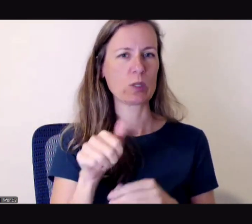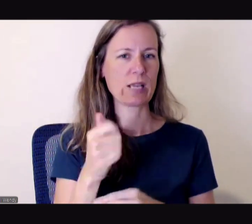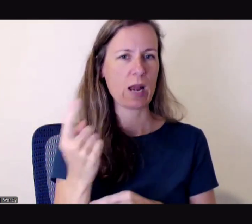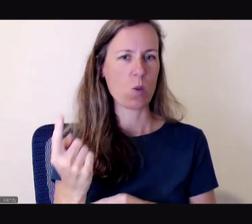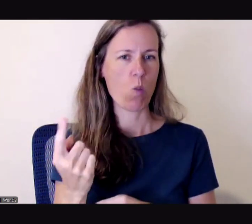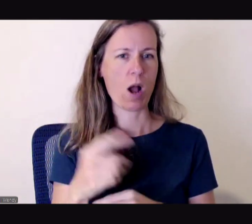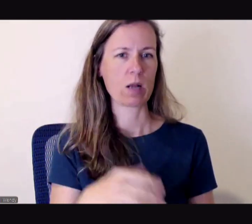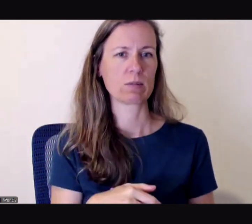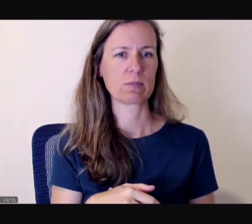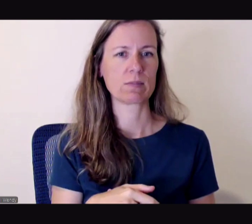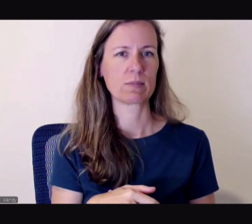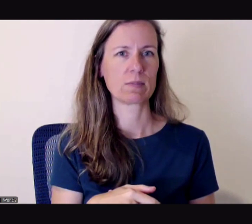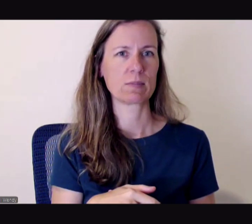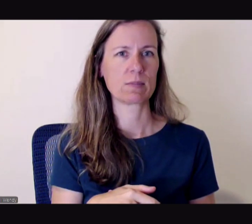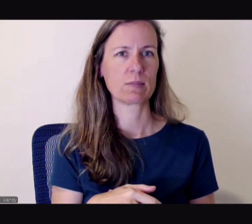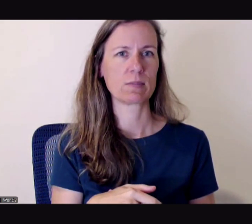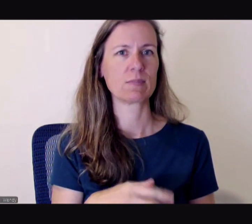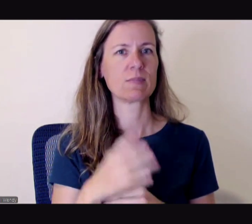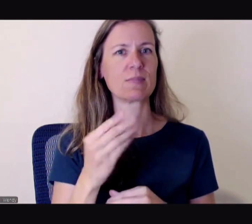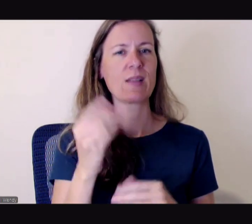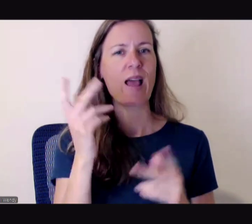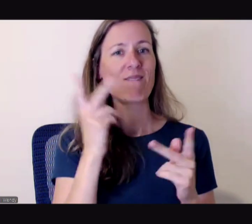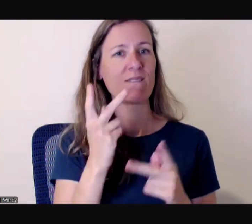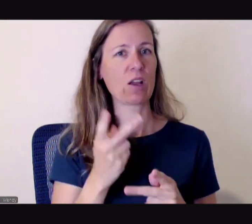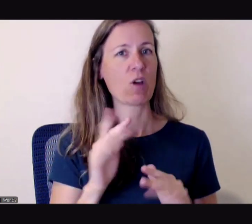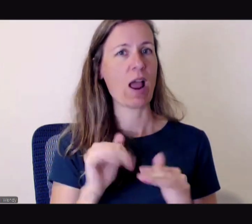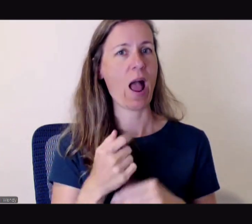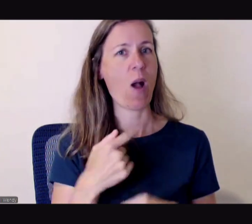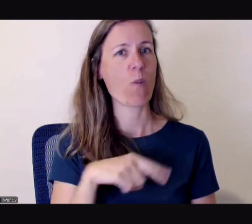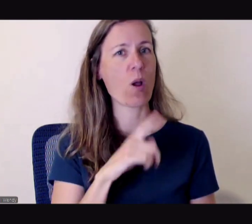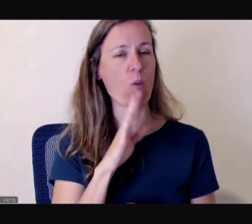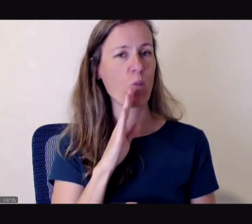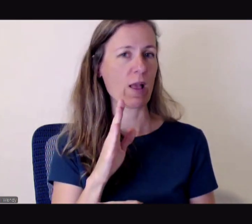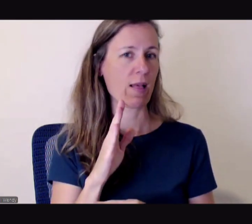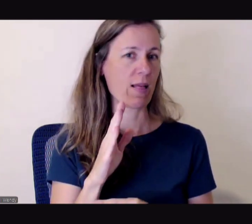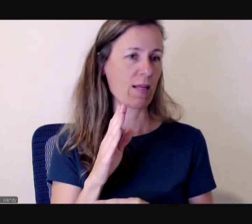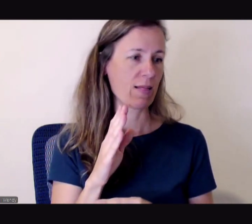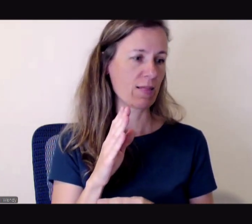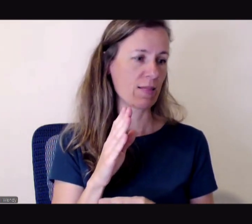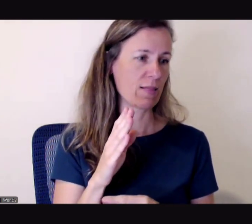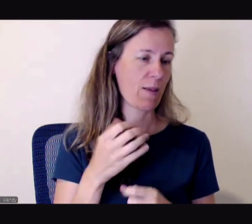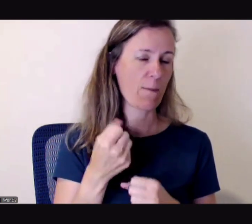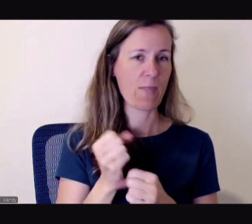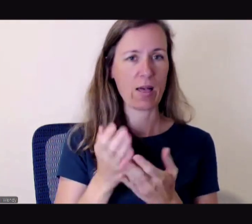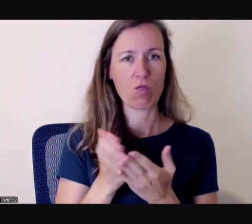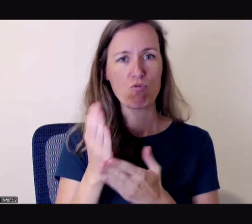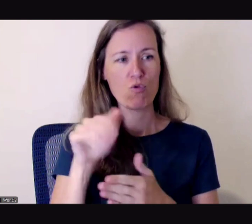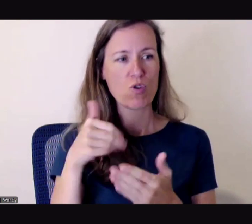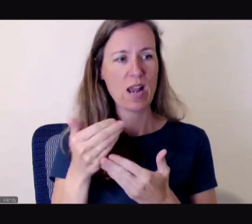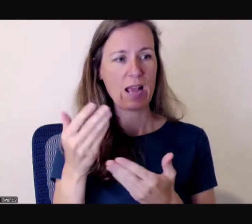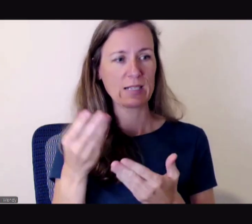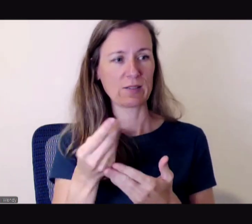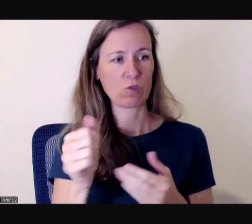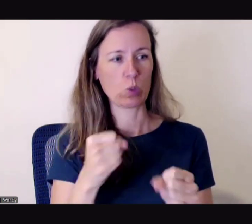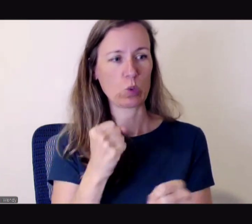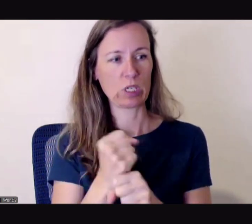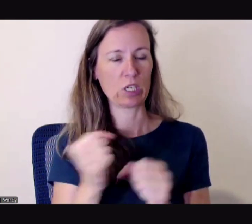and really figuring out how we're gonna navigate the next 2 years together to make sure that we're